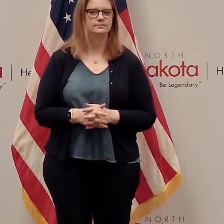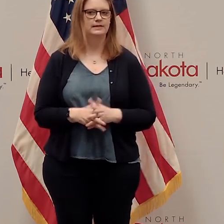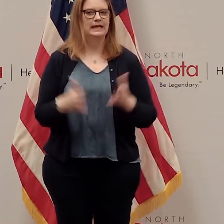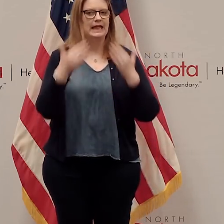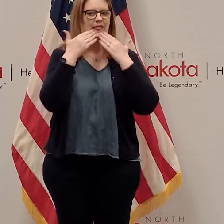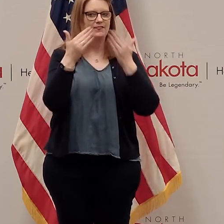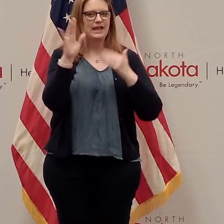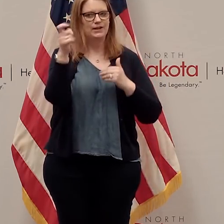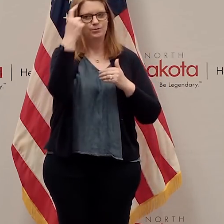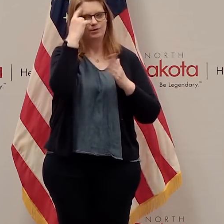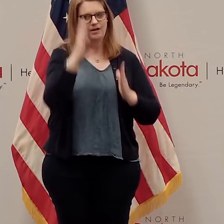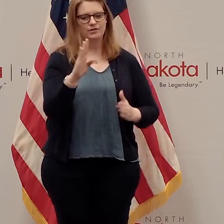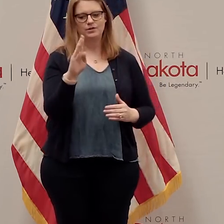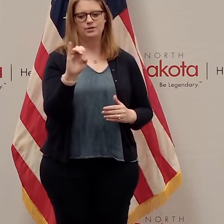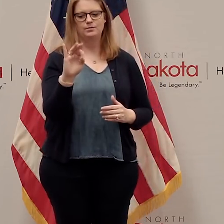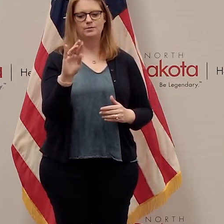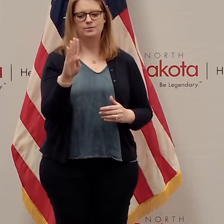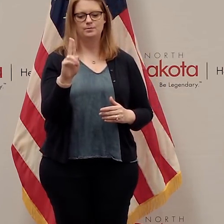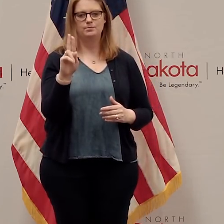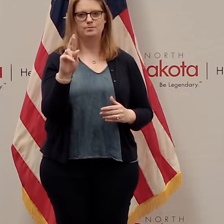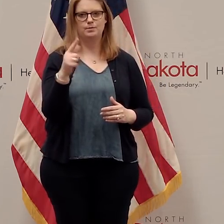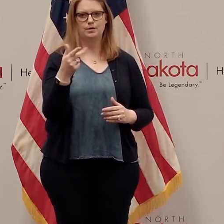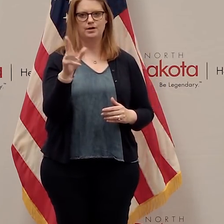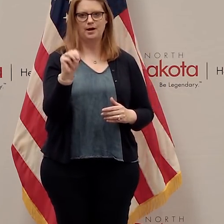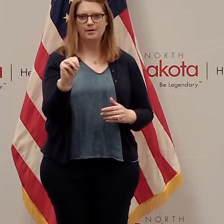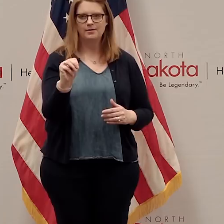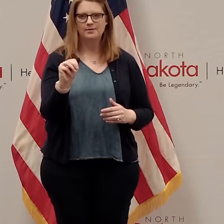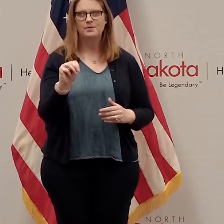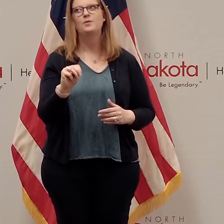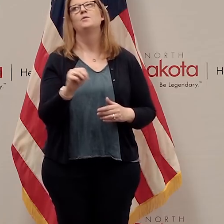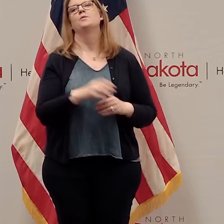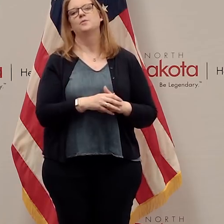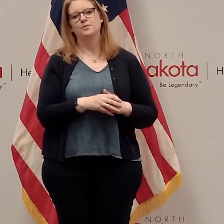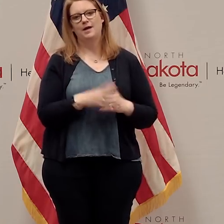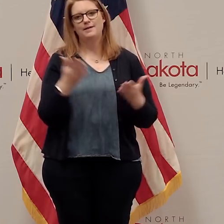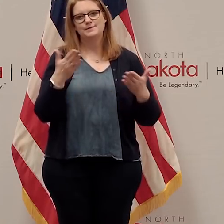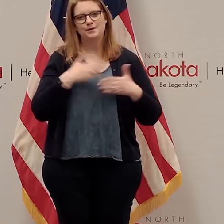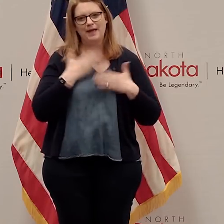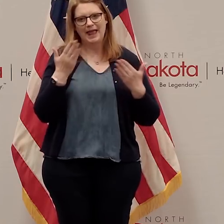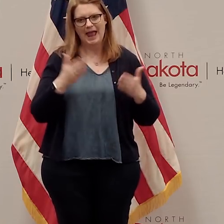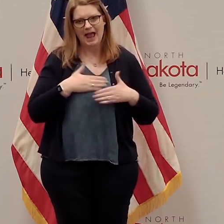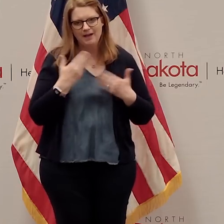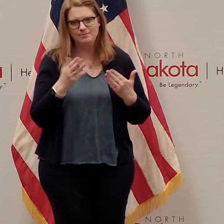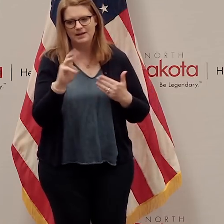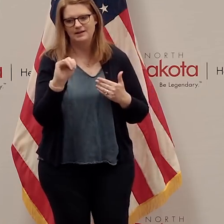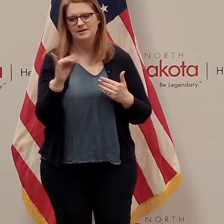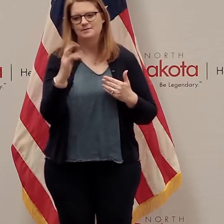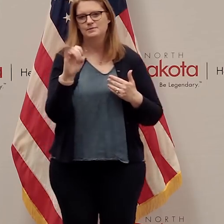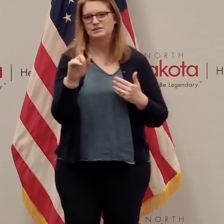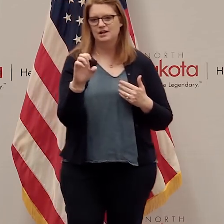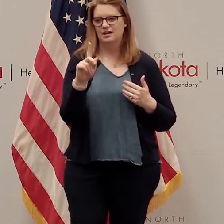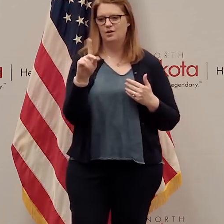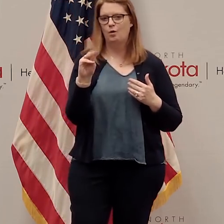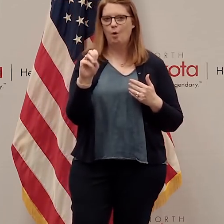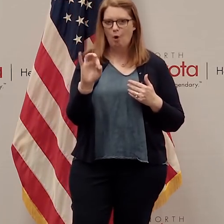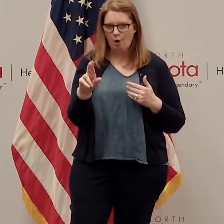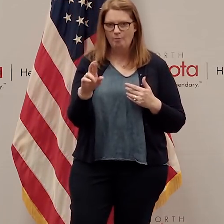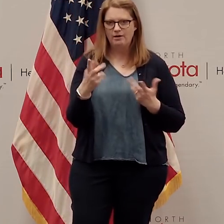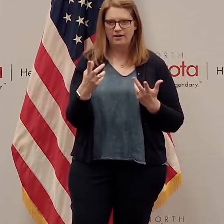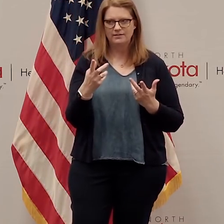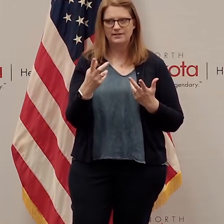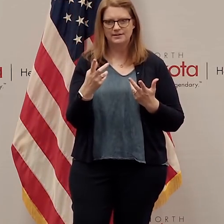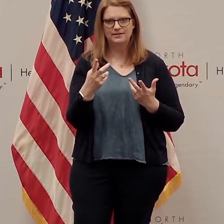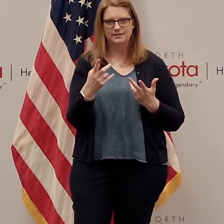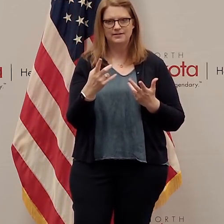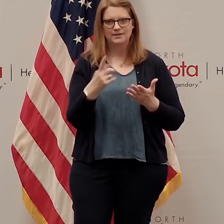Thank you, Governor Burgum. I'm so happy that Michelle Comer felt comfortable sharing a reason to